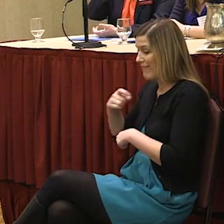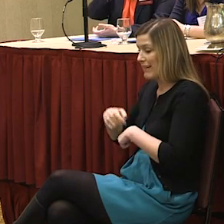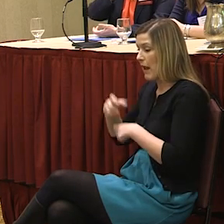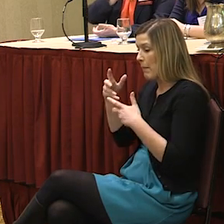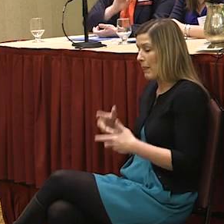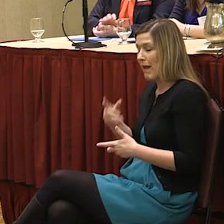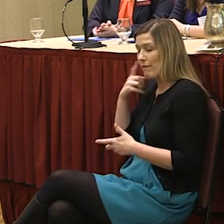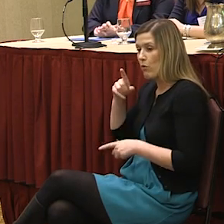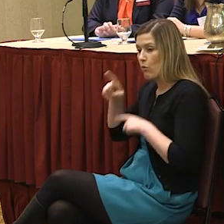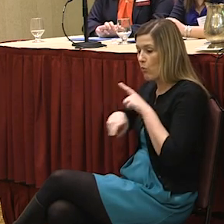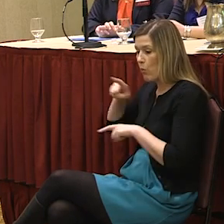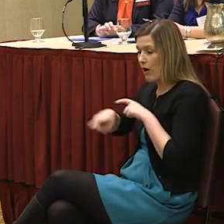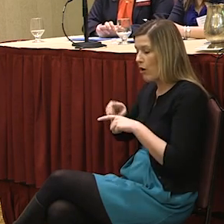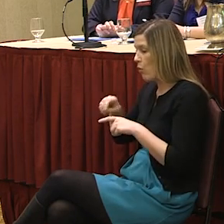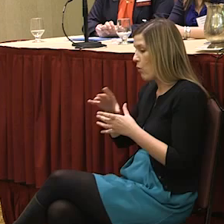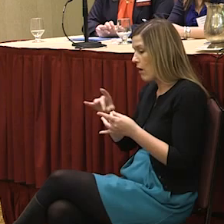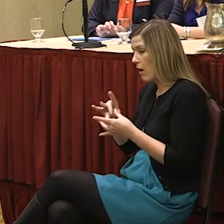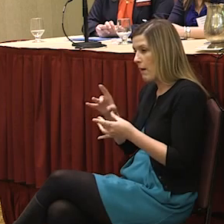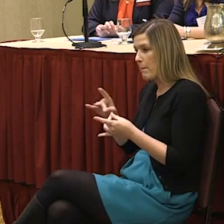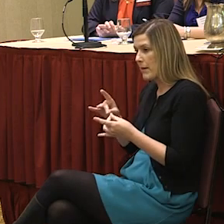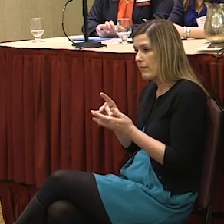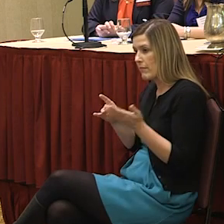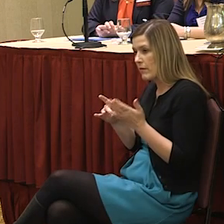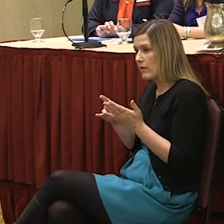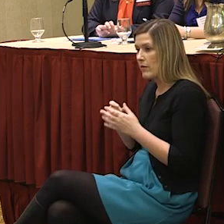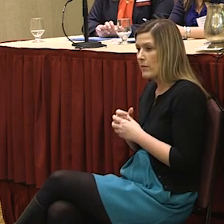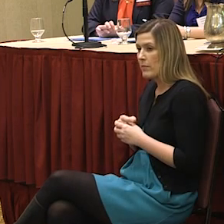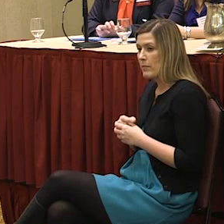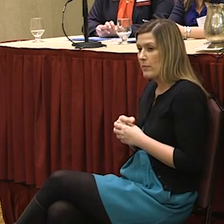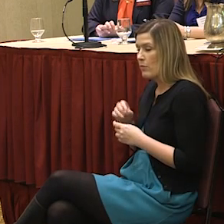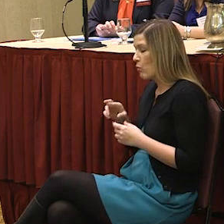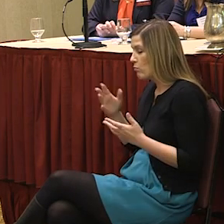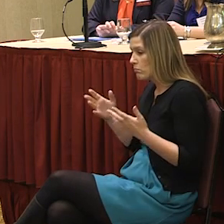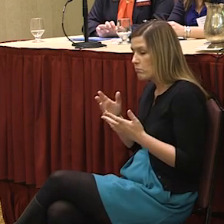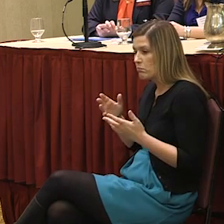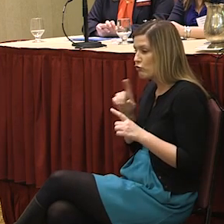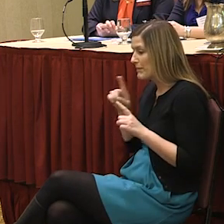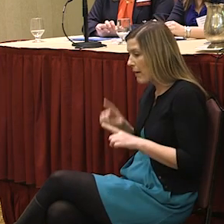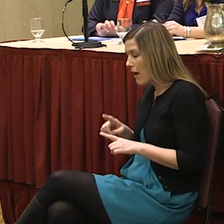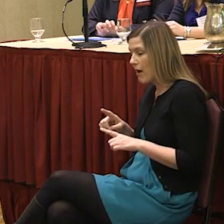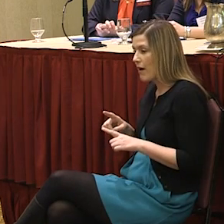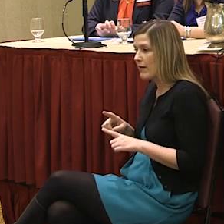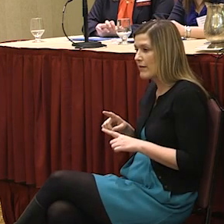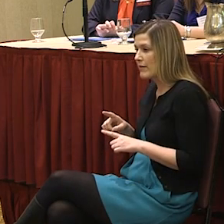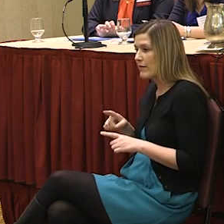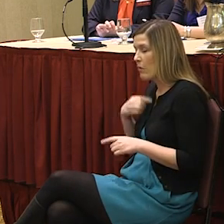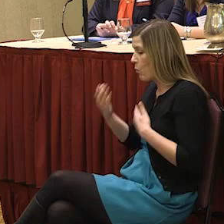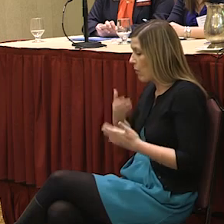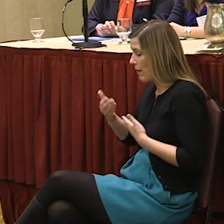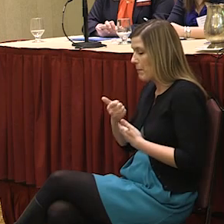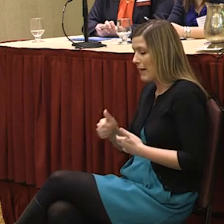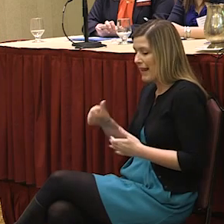over for people to make comments, ask questions, react, respond. So I'd welcome